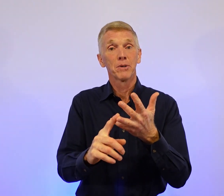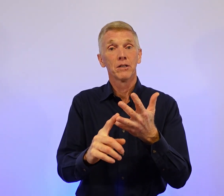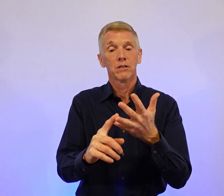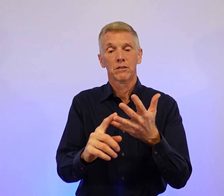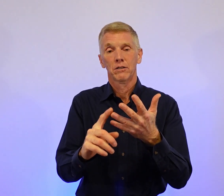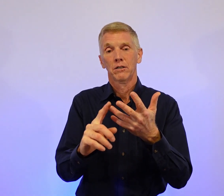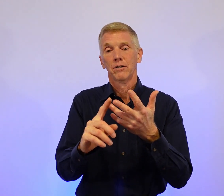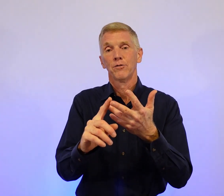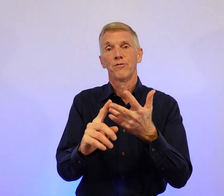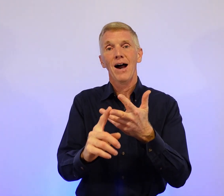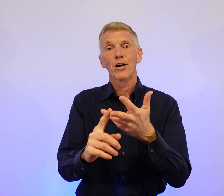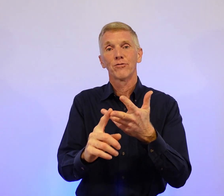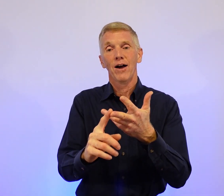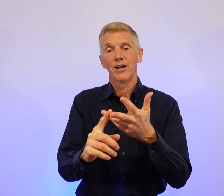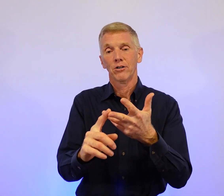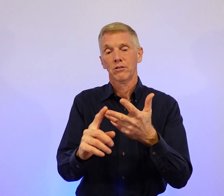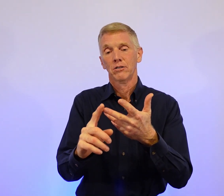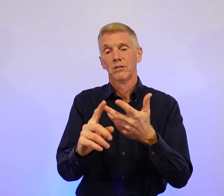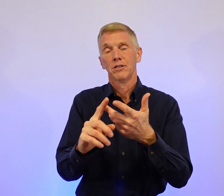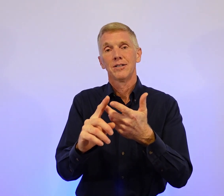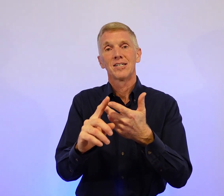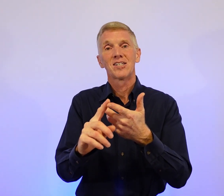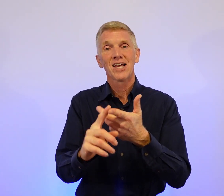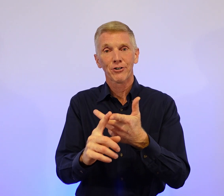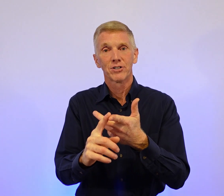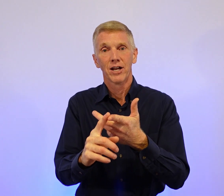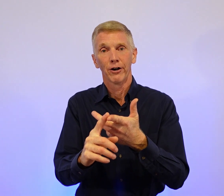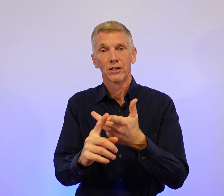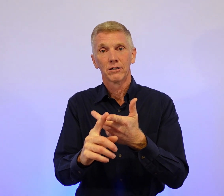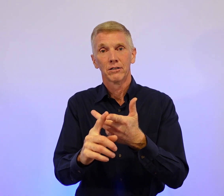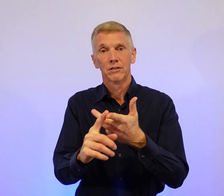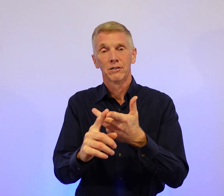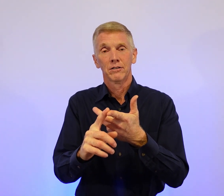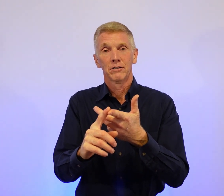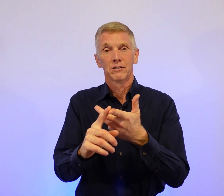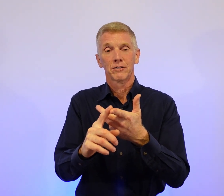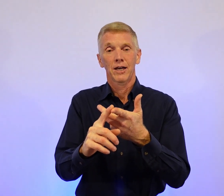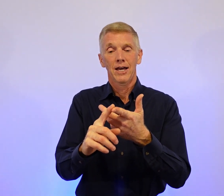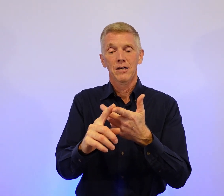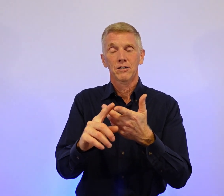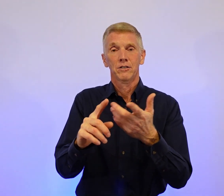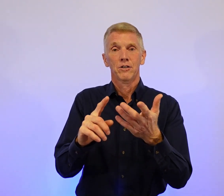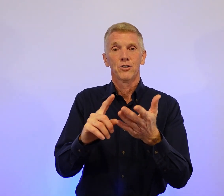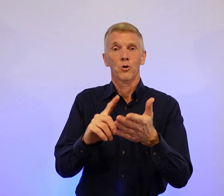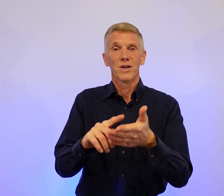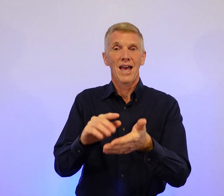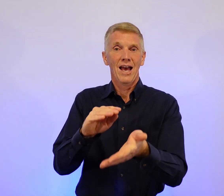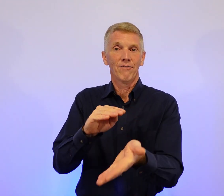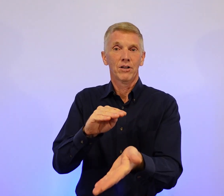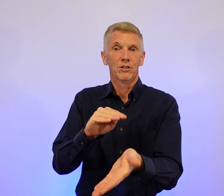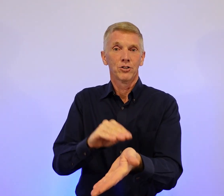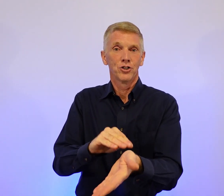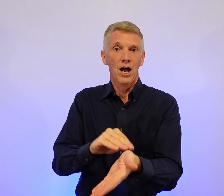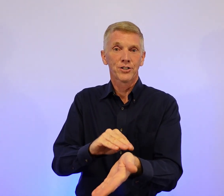policeman, firefighter, secretary. Okay. So we have